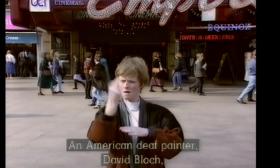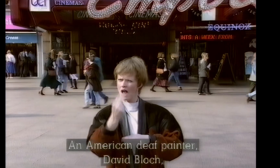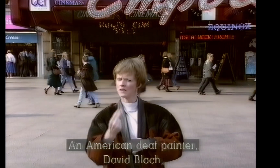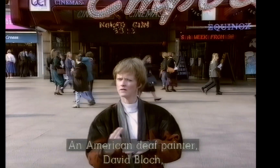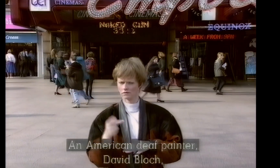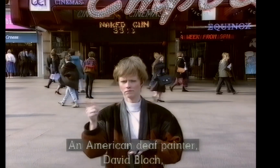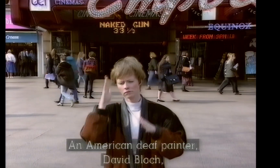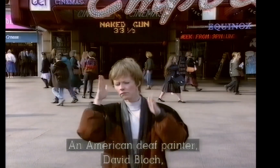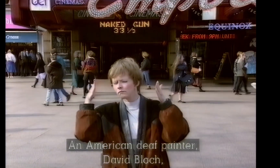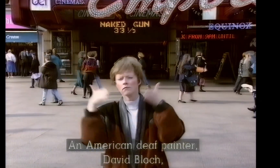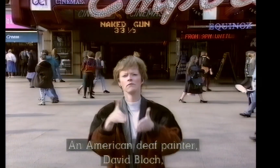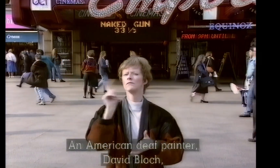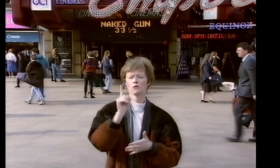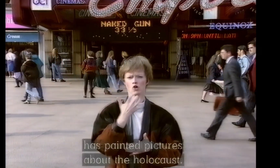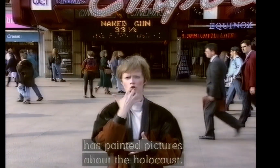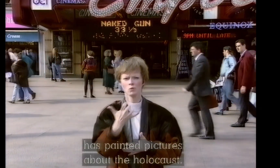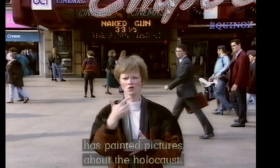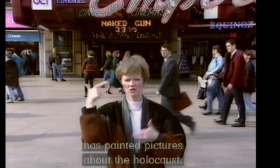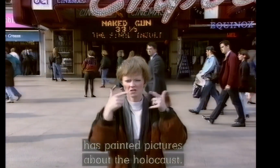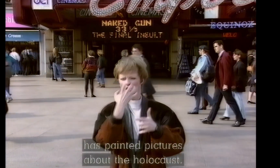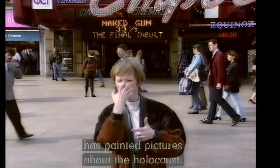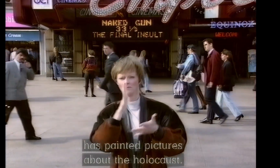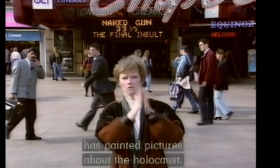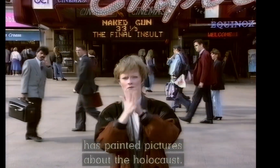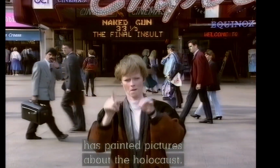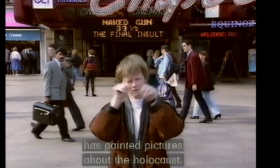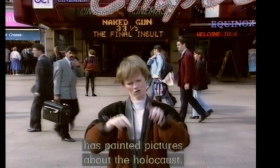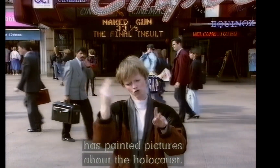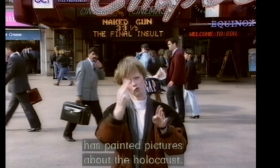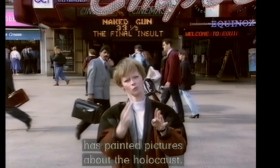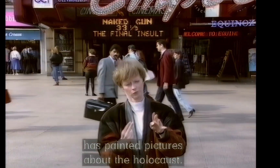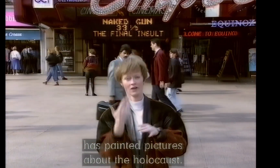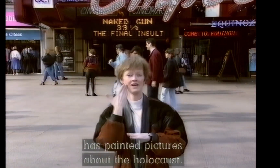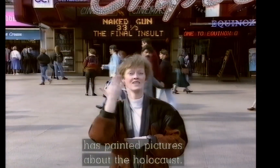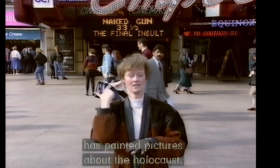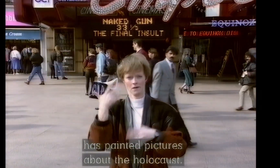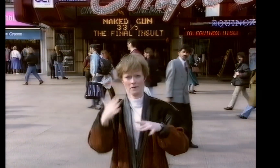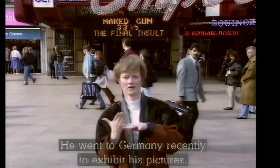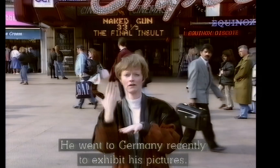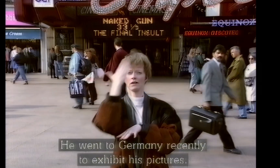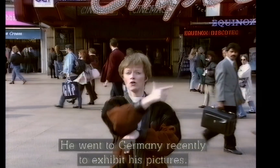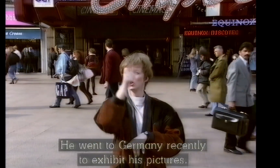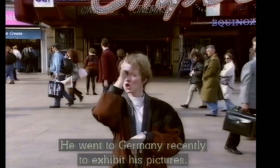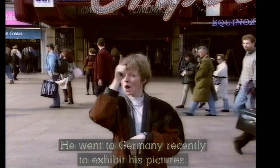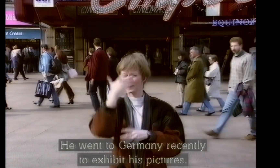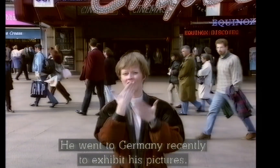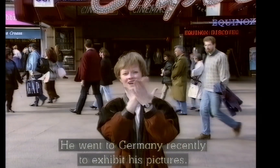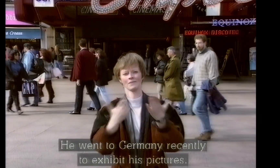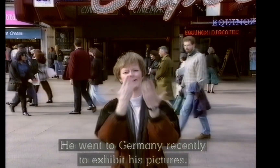An American deaf painter, David Block, has painted pictures about the Holocaust. He went